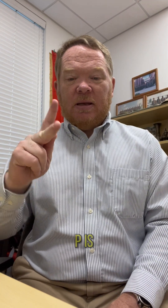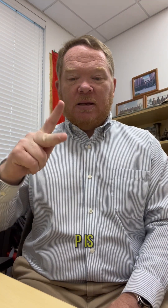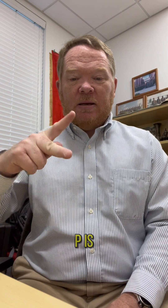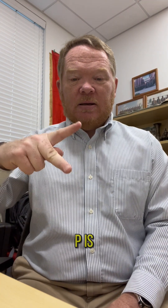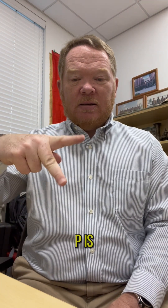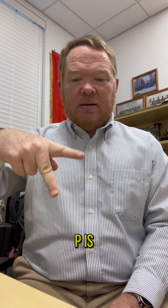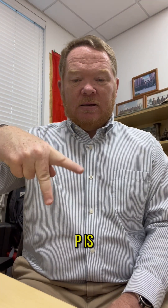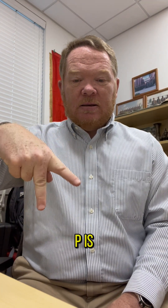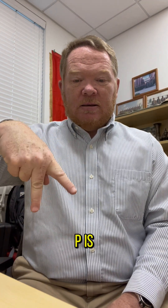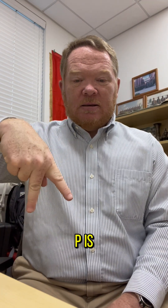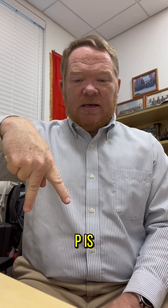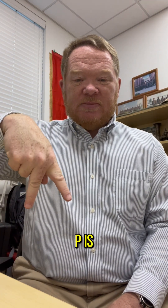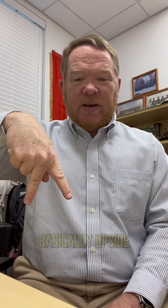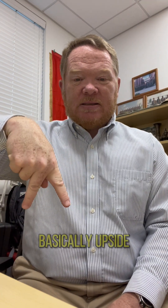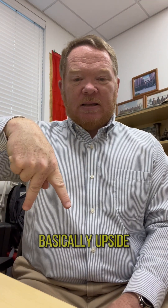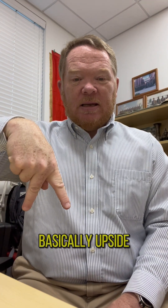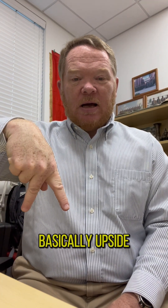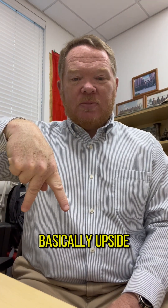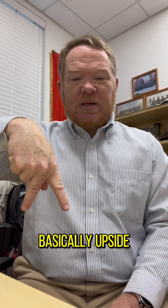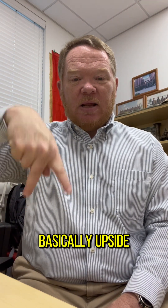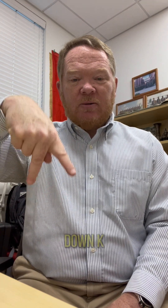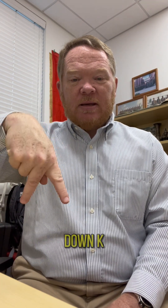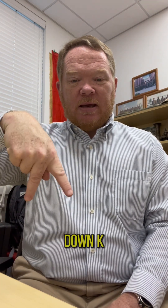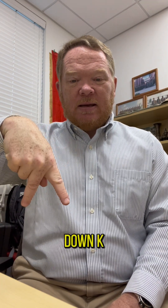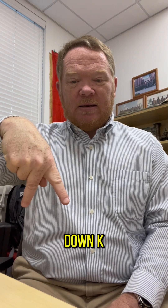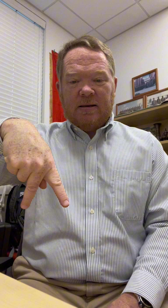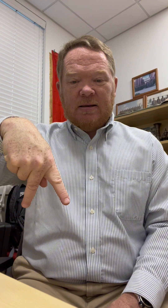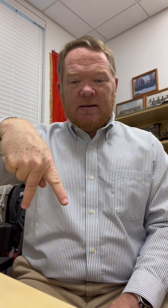P is basically an upside down K.